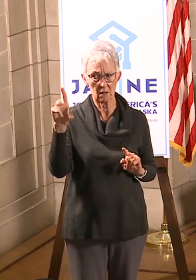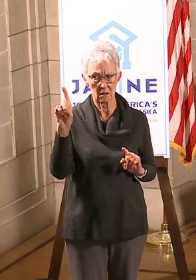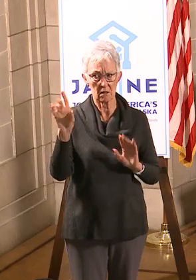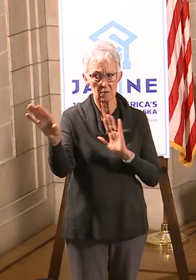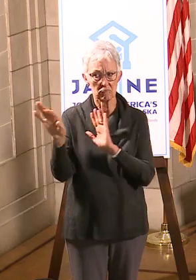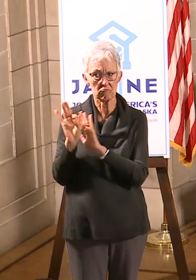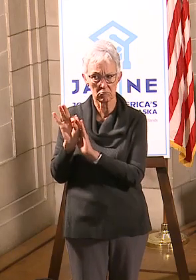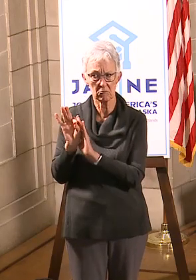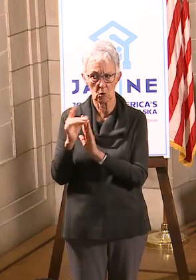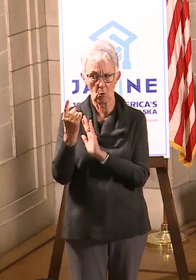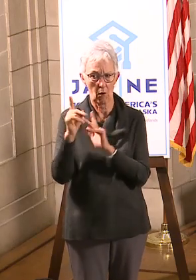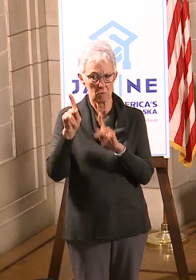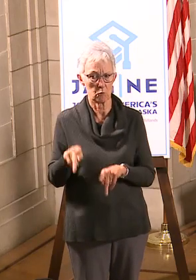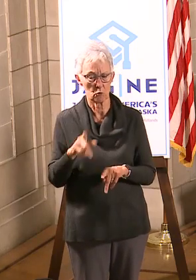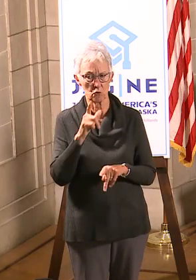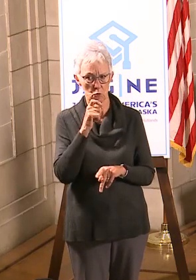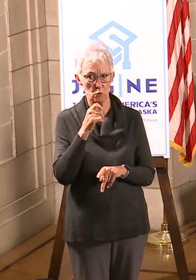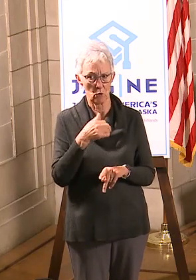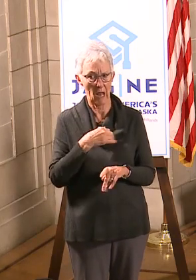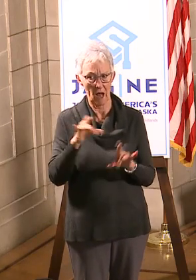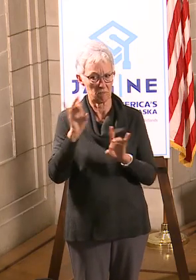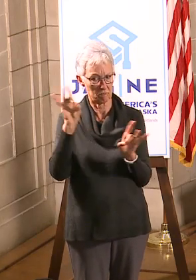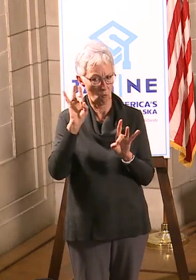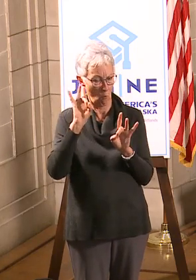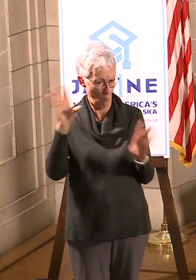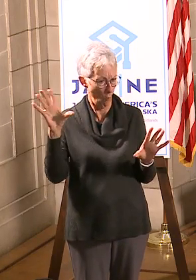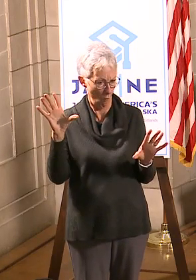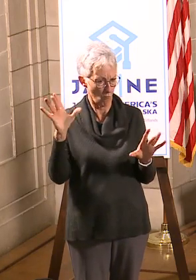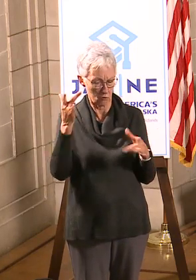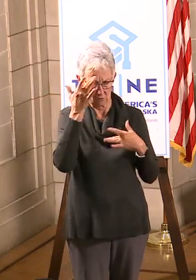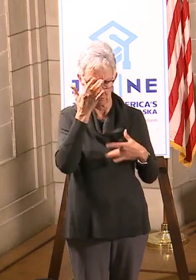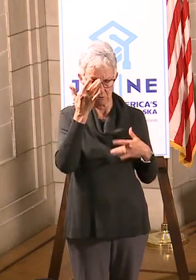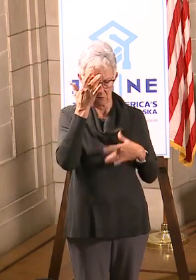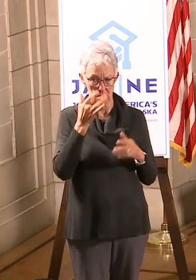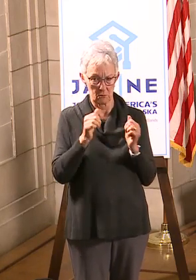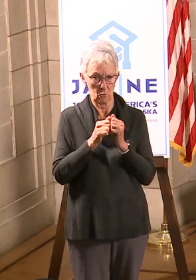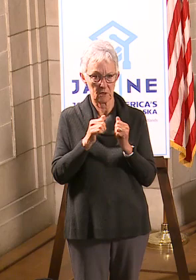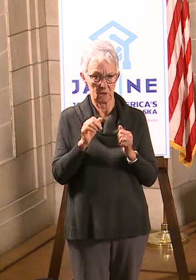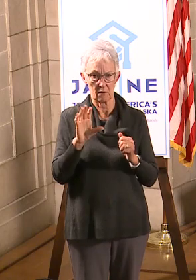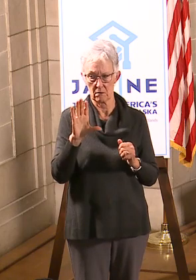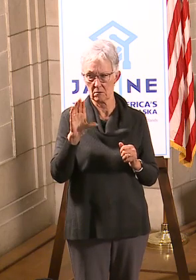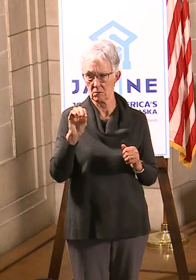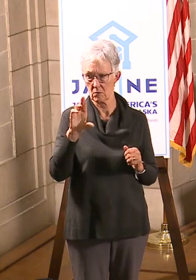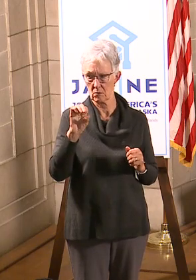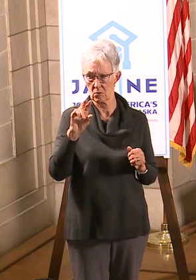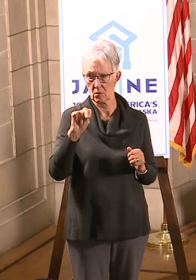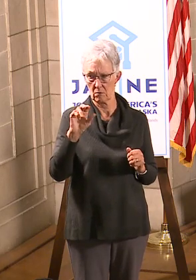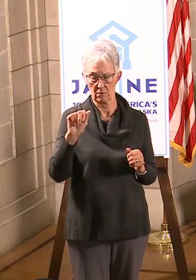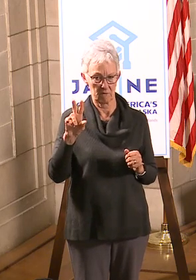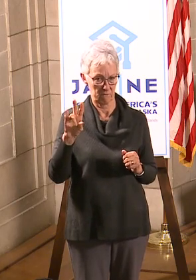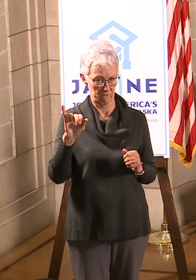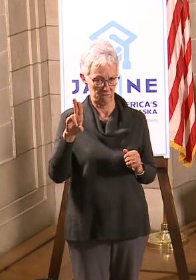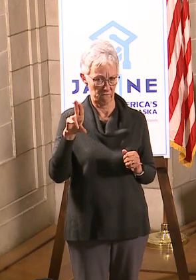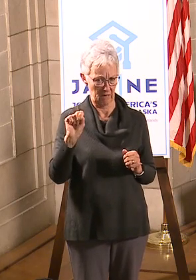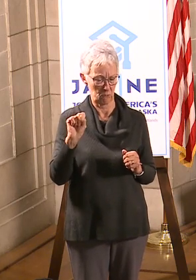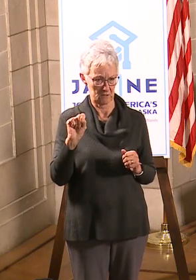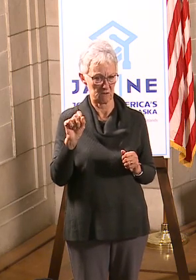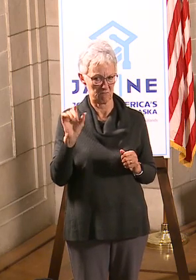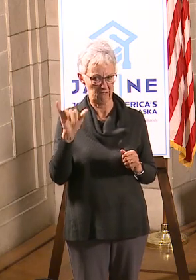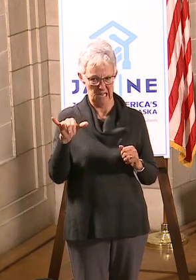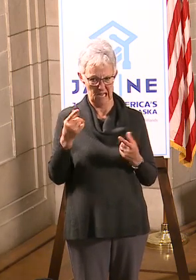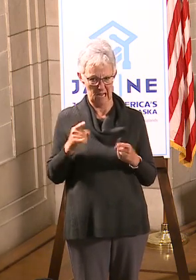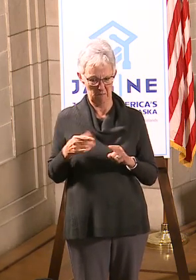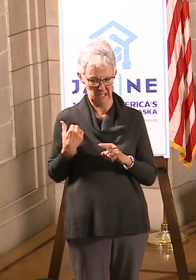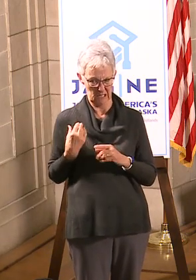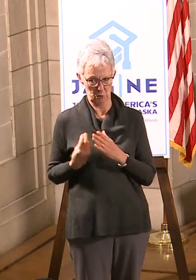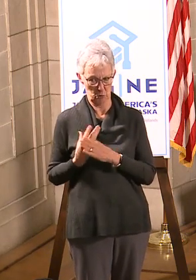to get a variety of folks. Steve obviously had a very difficult fight with the coronavirus earlier this spring, and was just what Tom Becca was talking